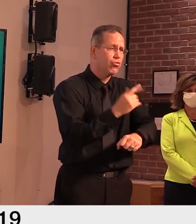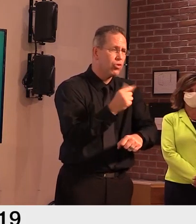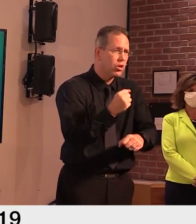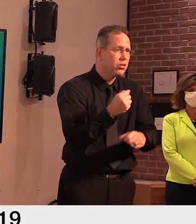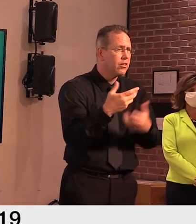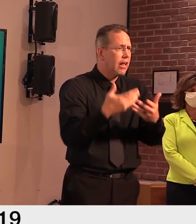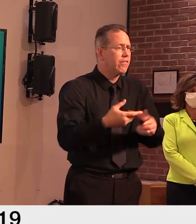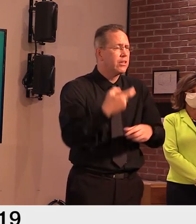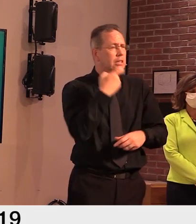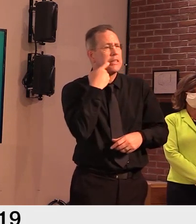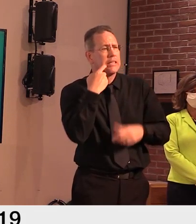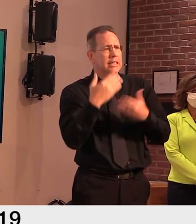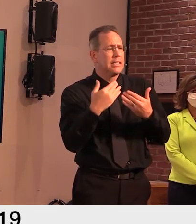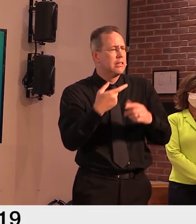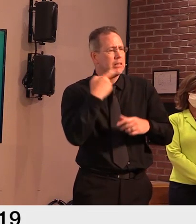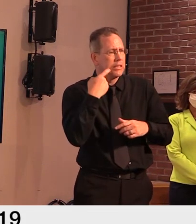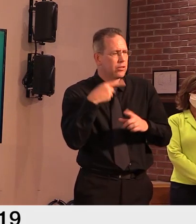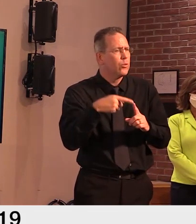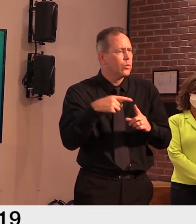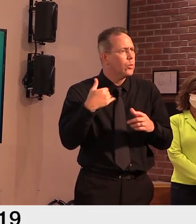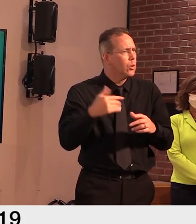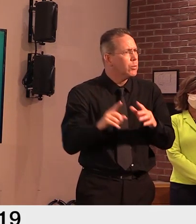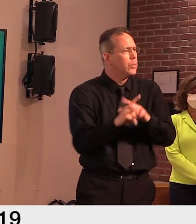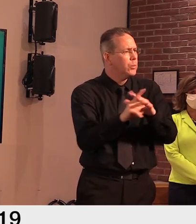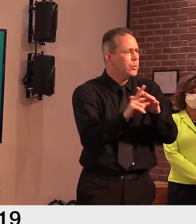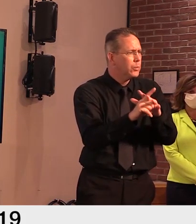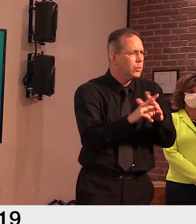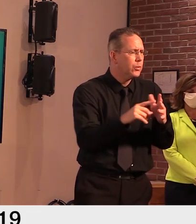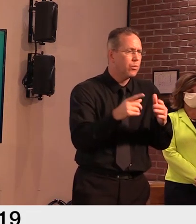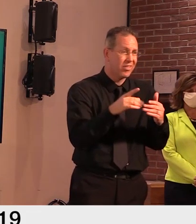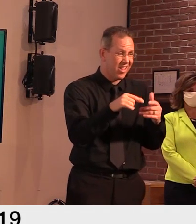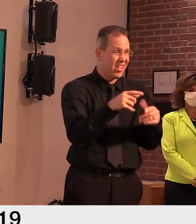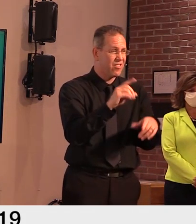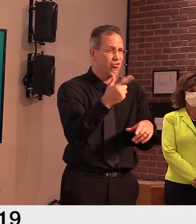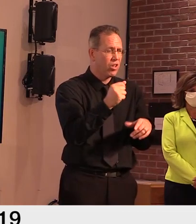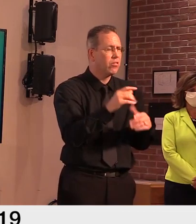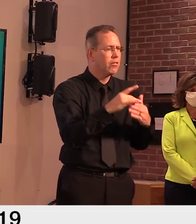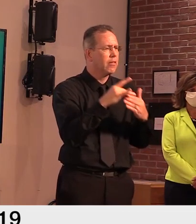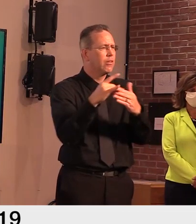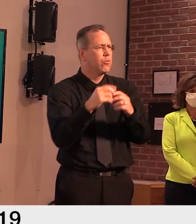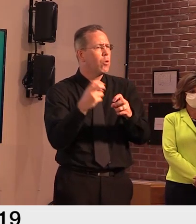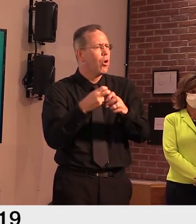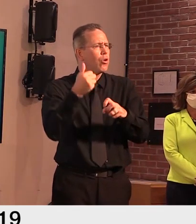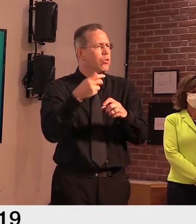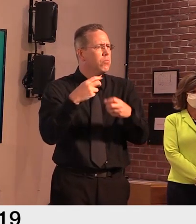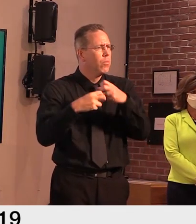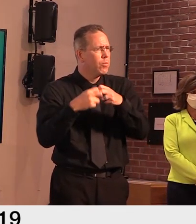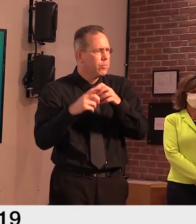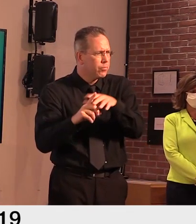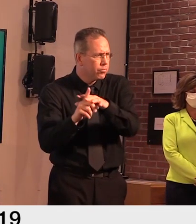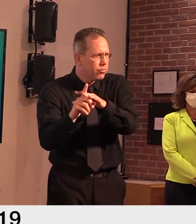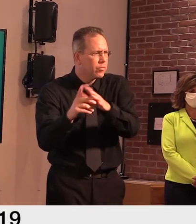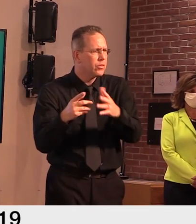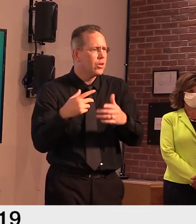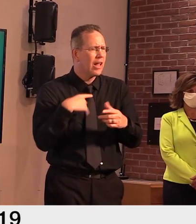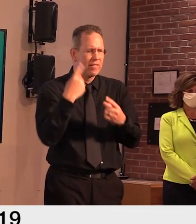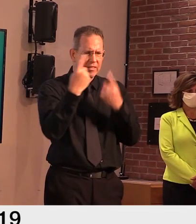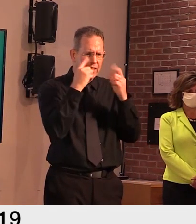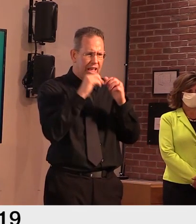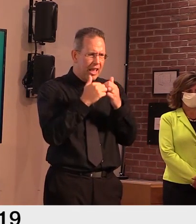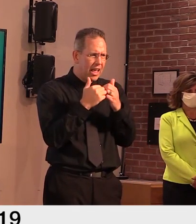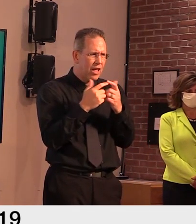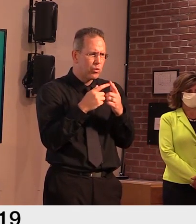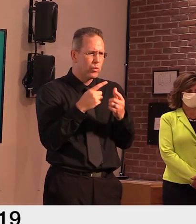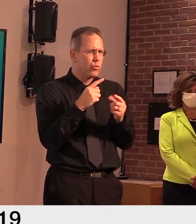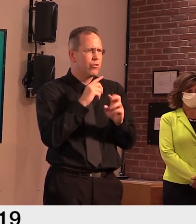that decriminalizing some of the things that are incredibly destructive in our communities, like heroin, cocaine, opiates, et